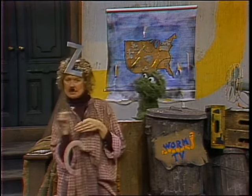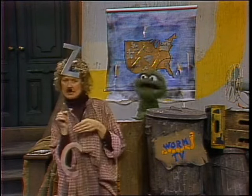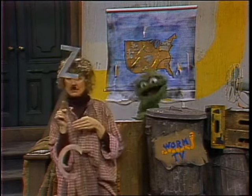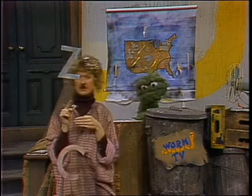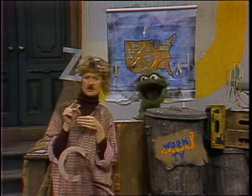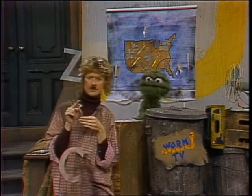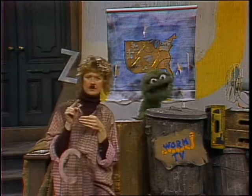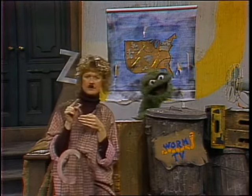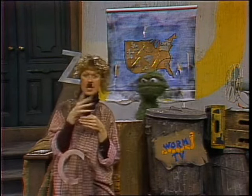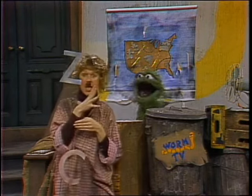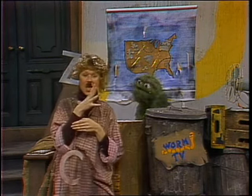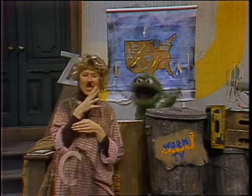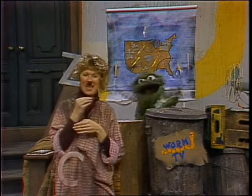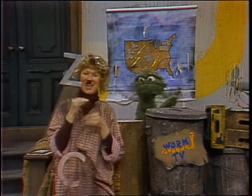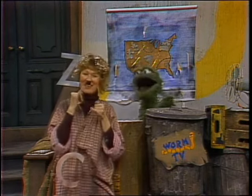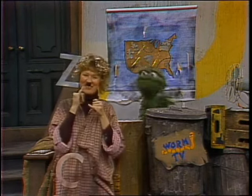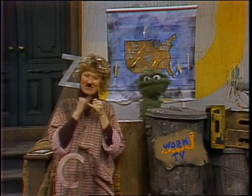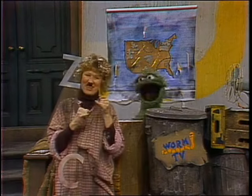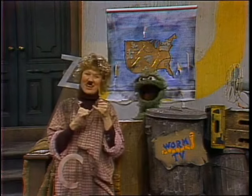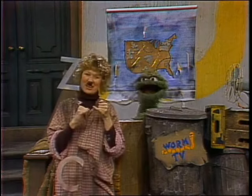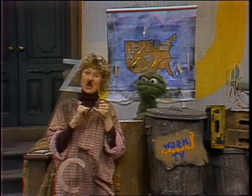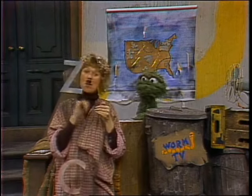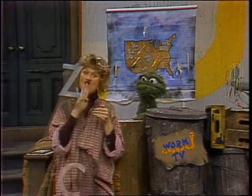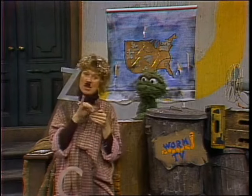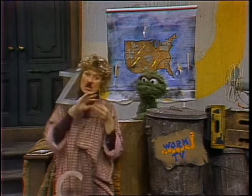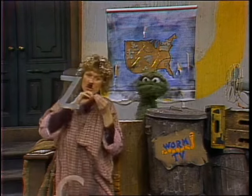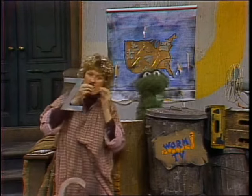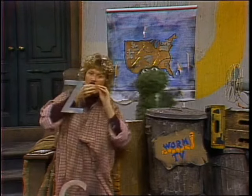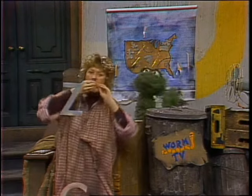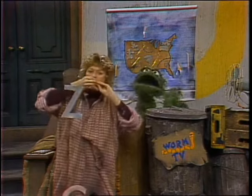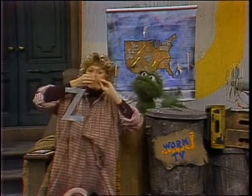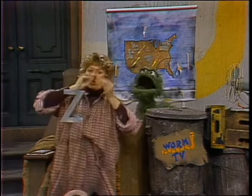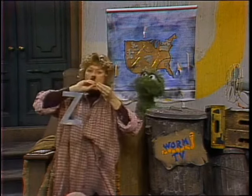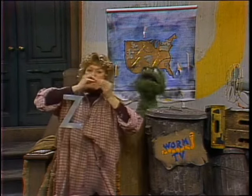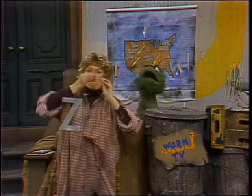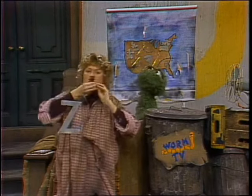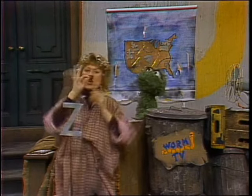And finally, by the old number 9. Bring her on down, Mike.